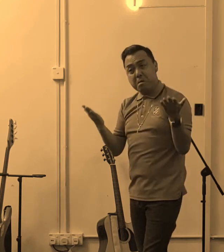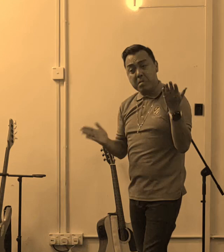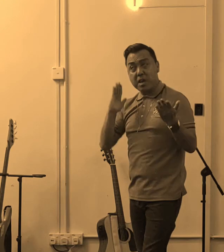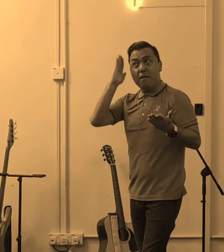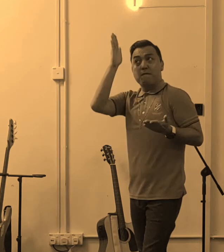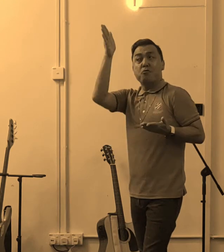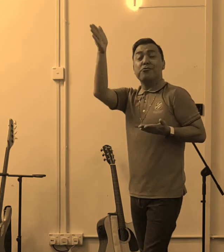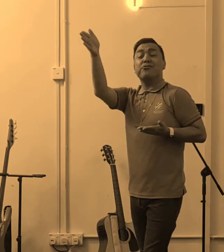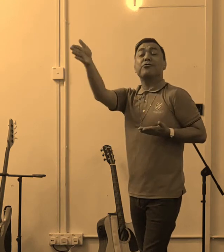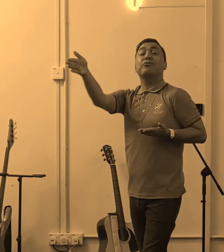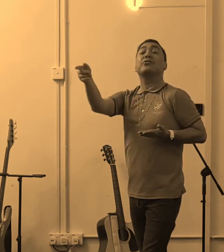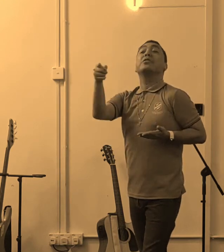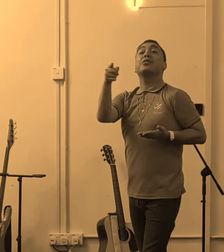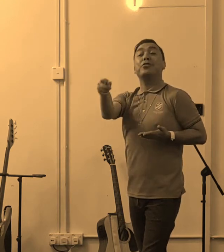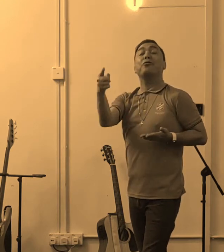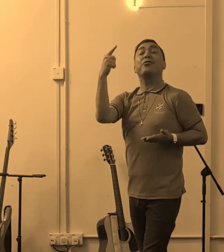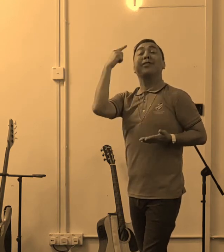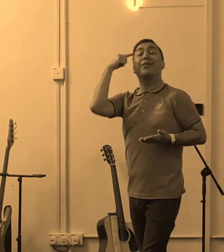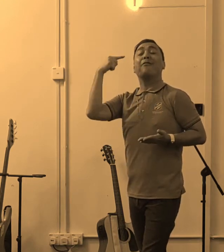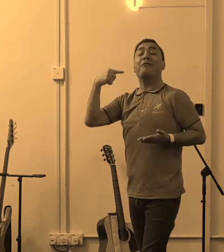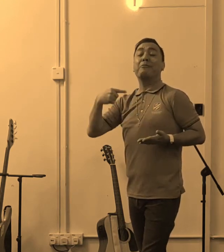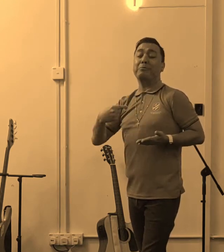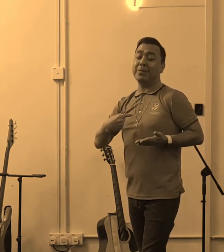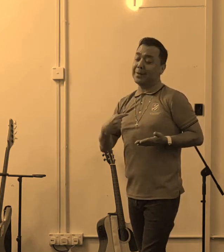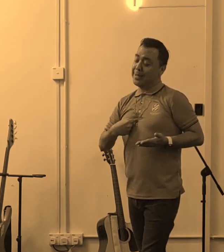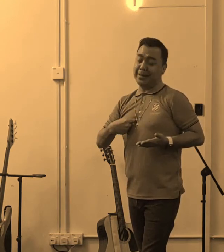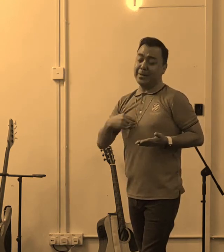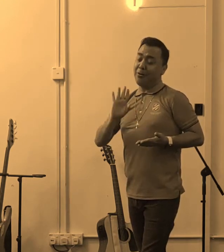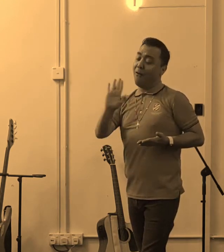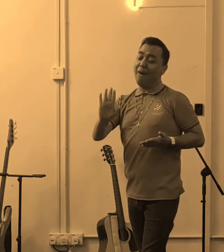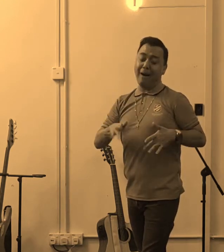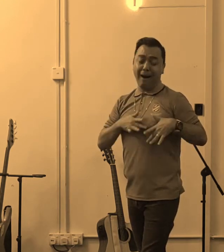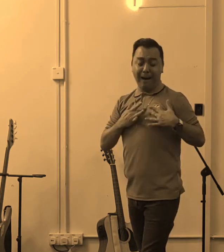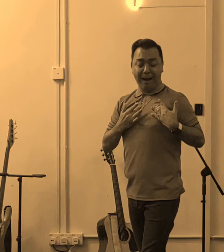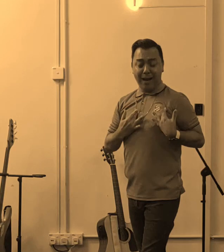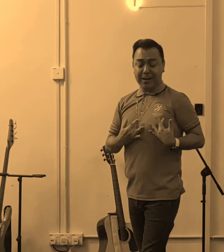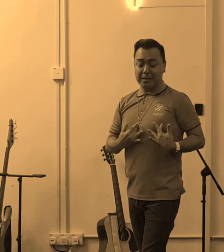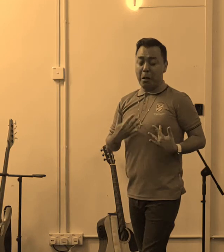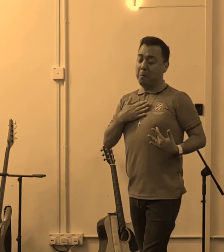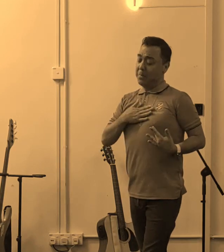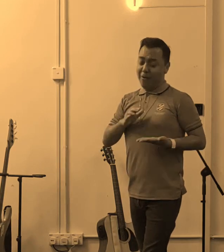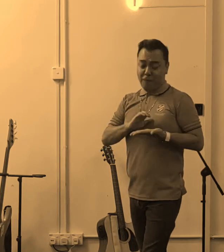And if you should ever find that in your heart to